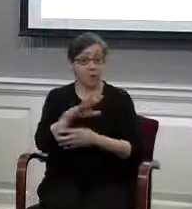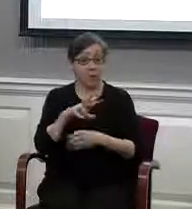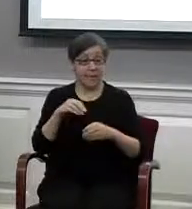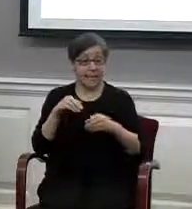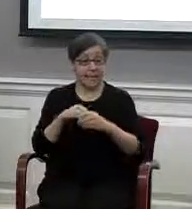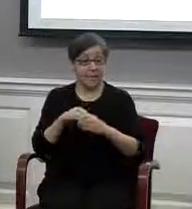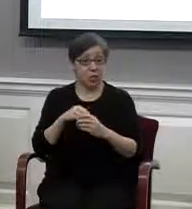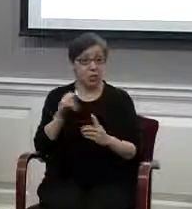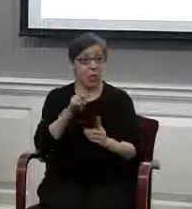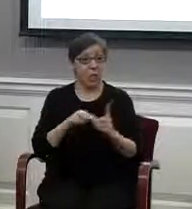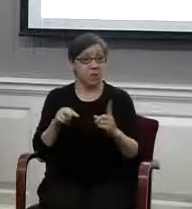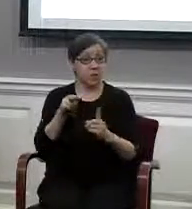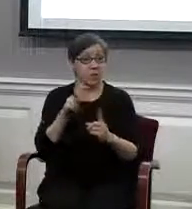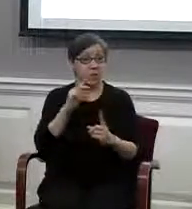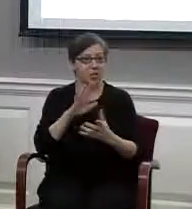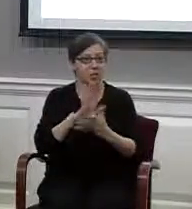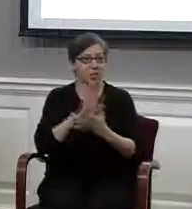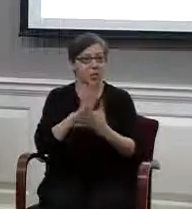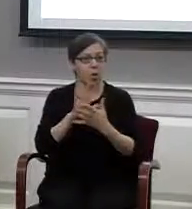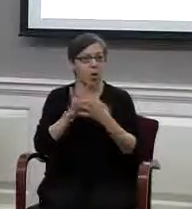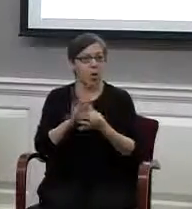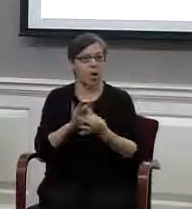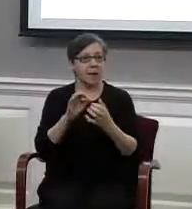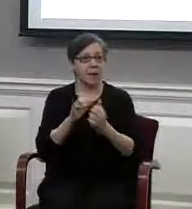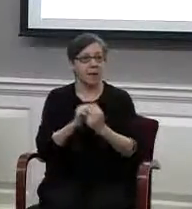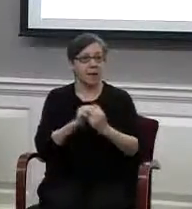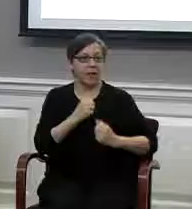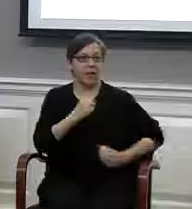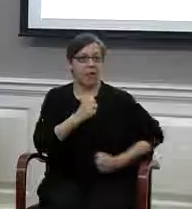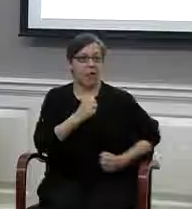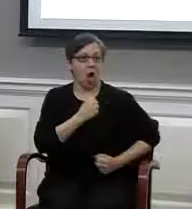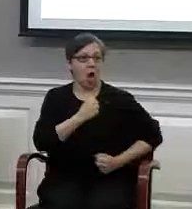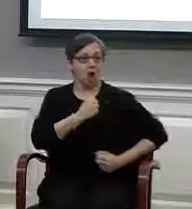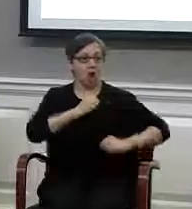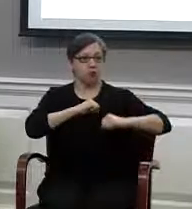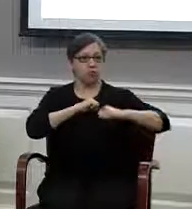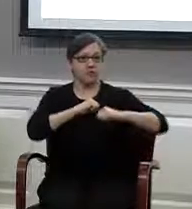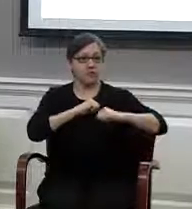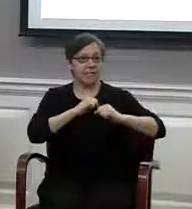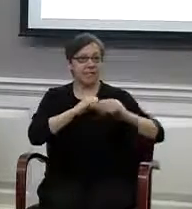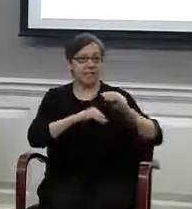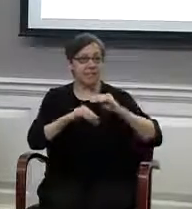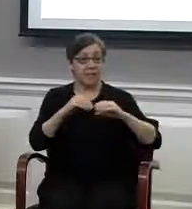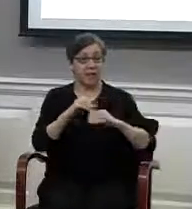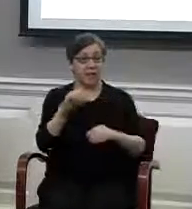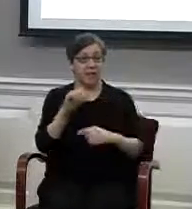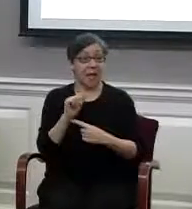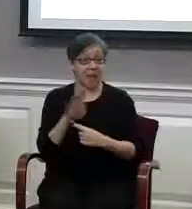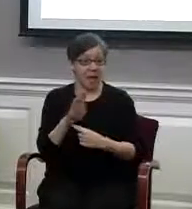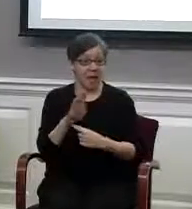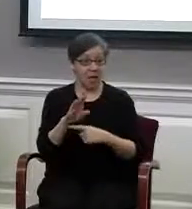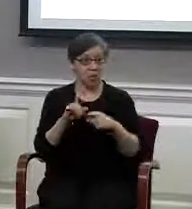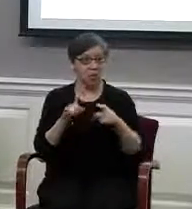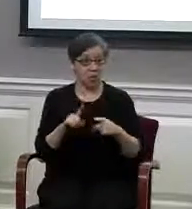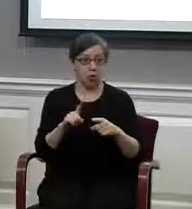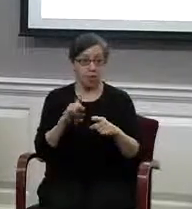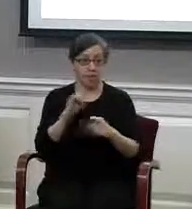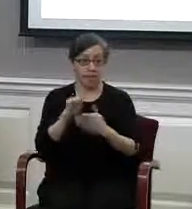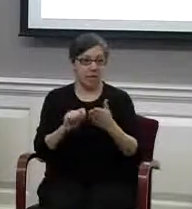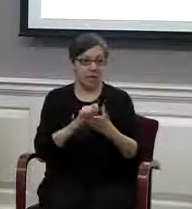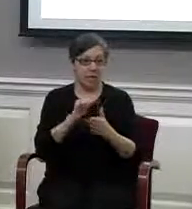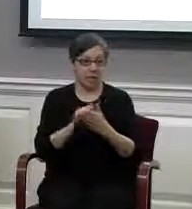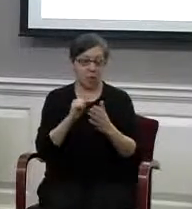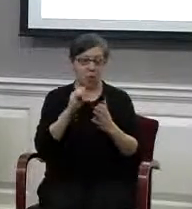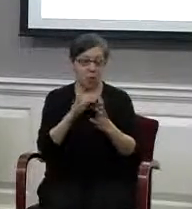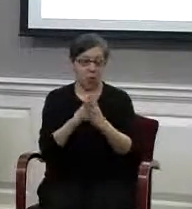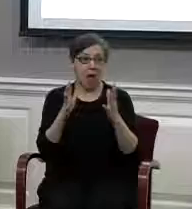from a school aligned with an armed resistance movement in Lebanon during a post-war period of sustained political violence.